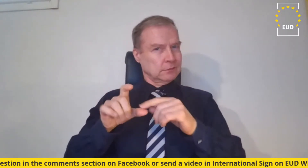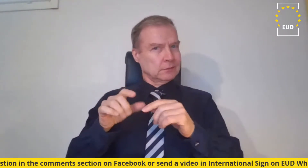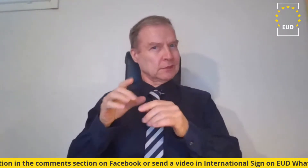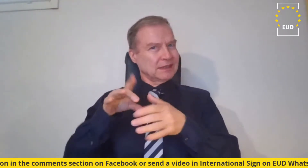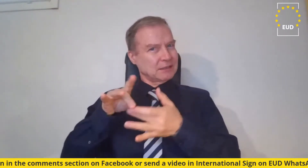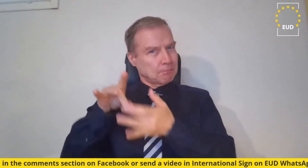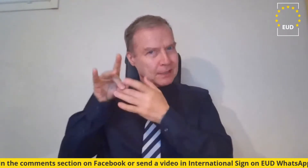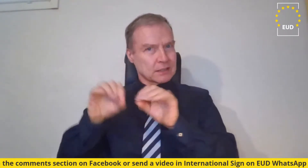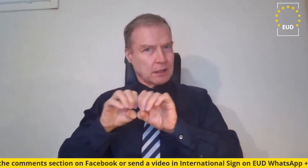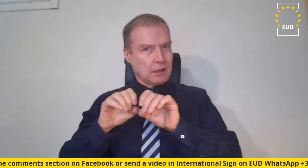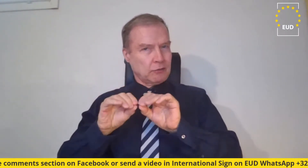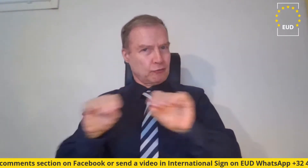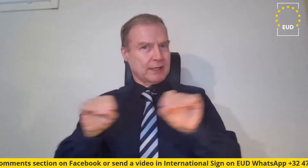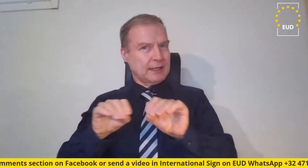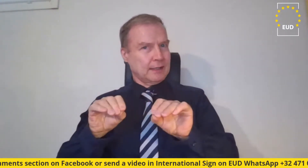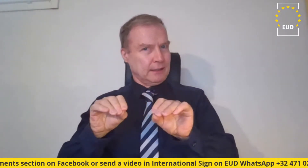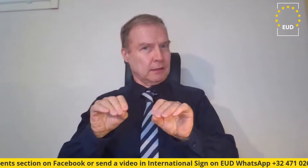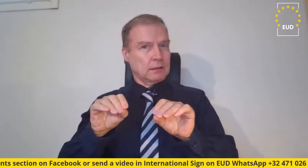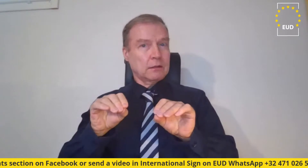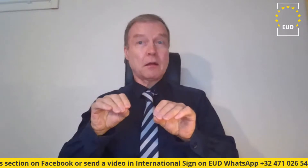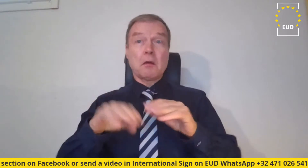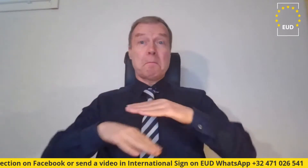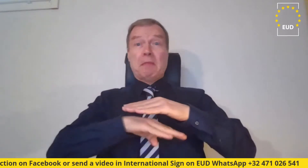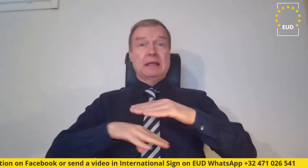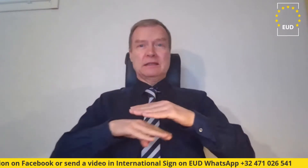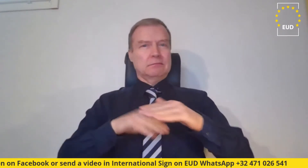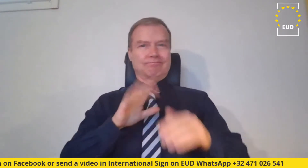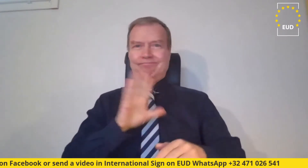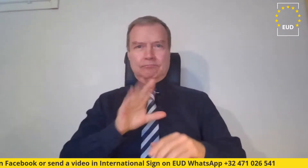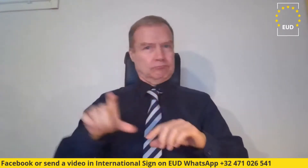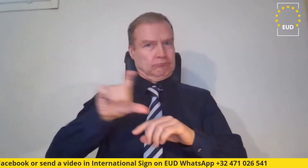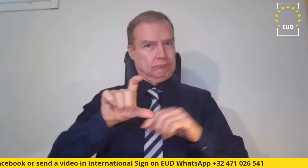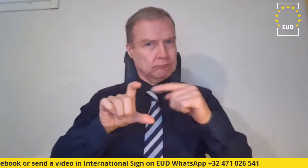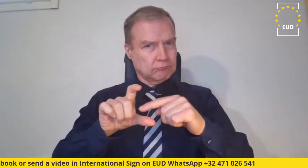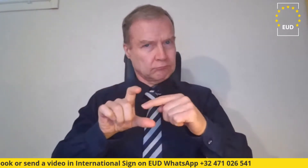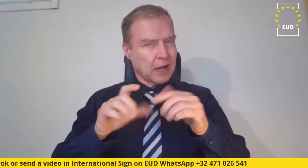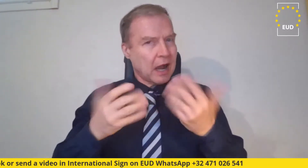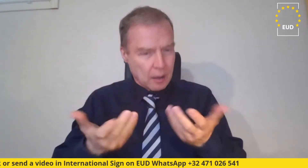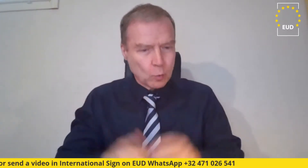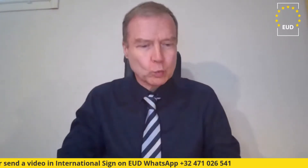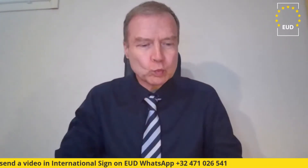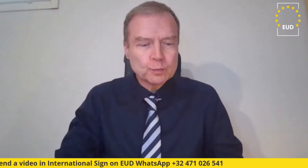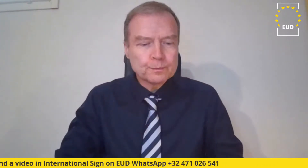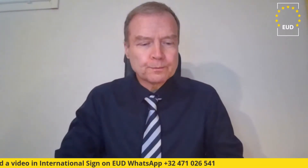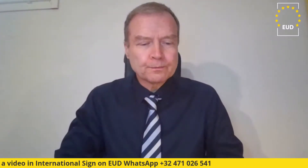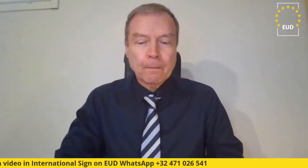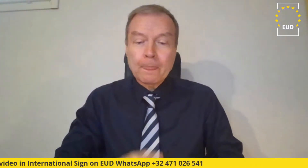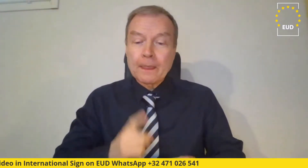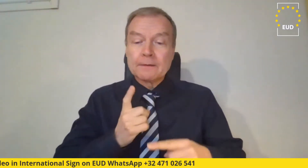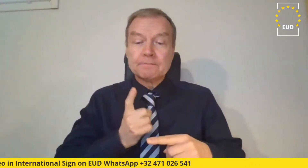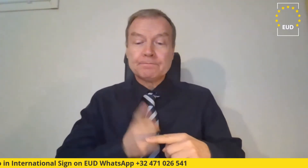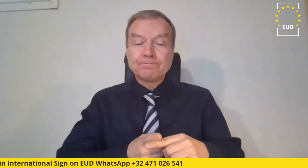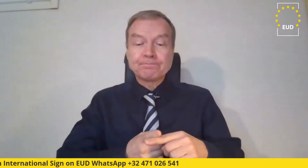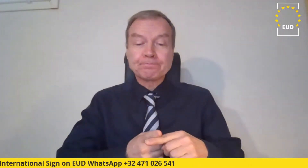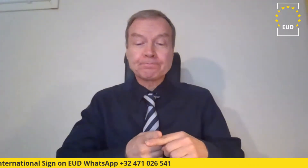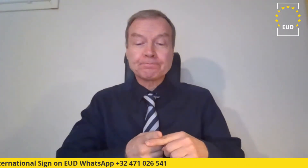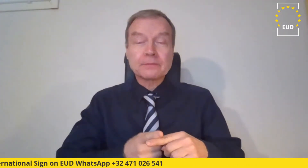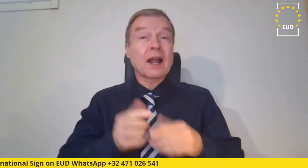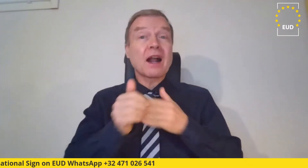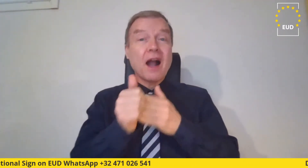And you emphasize the need for specific training for interpreting on TV. This is not just part of